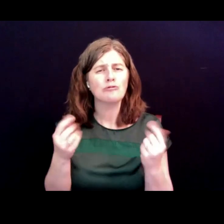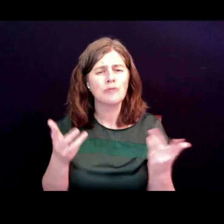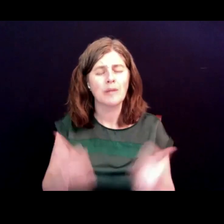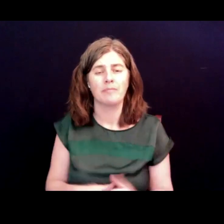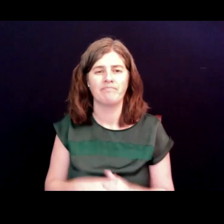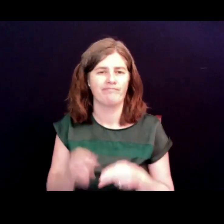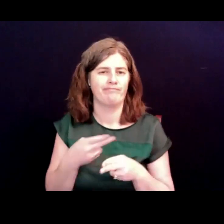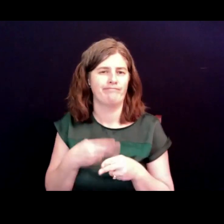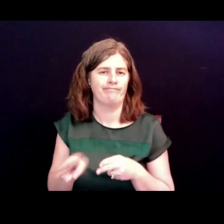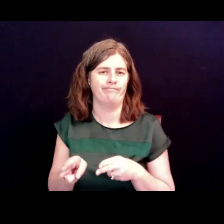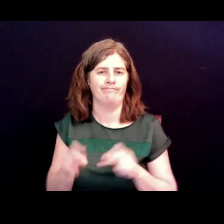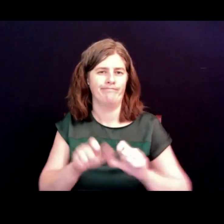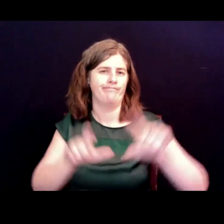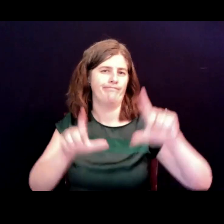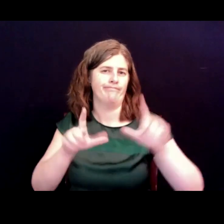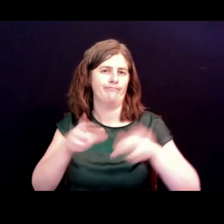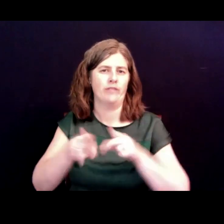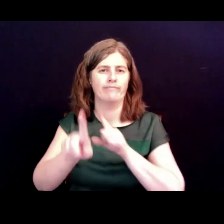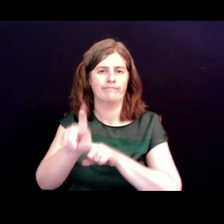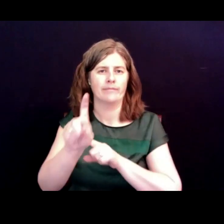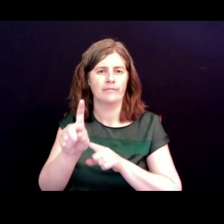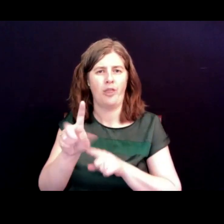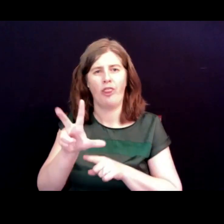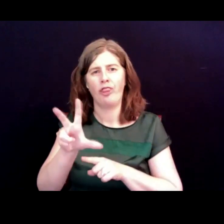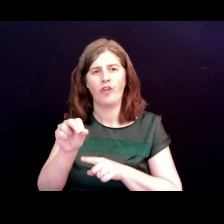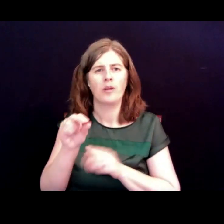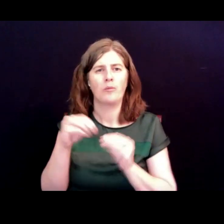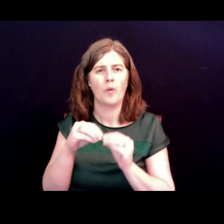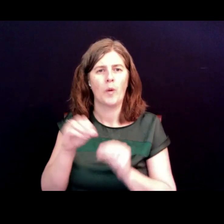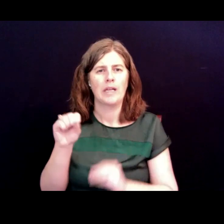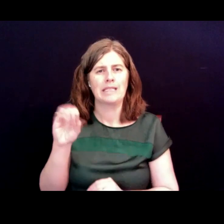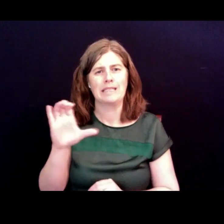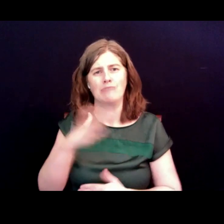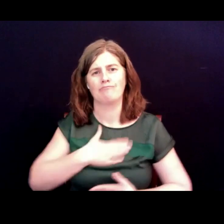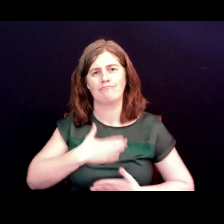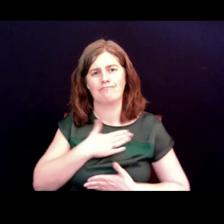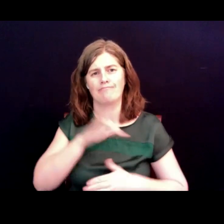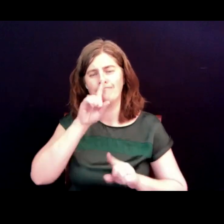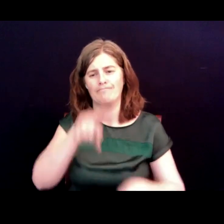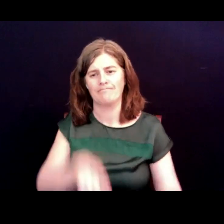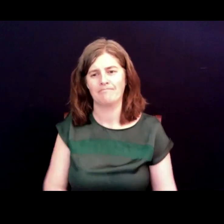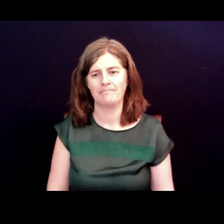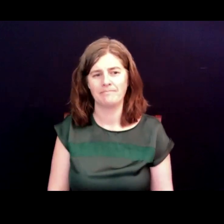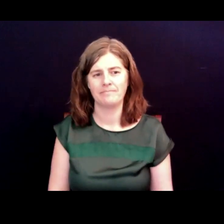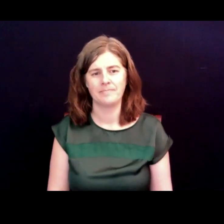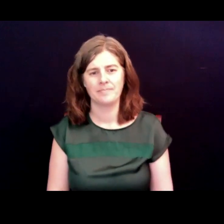just be up for maybe like 30 more seconds. We appreciate you answering this poll.